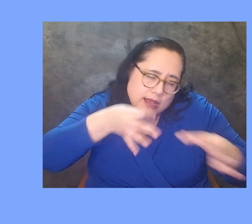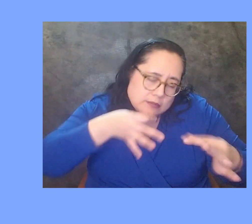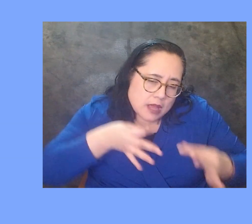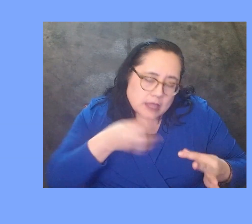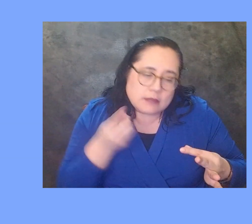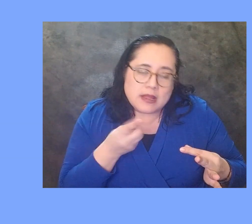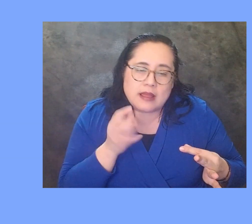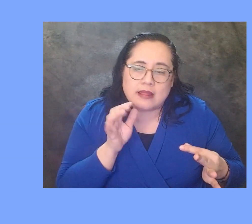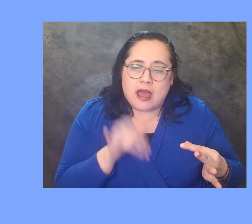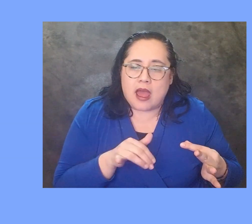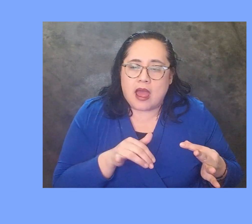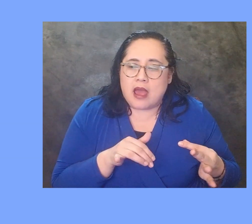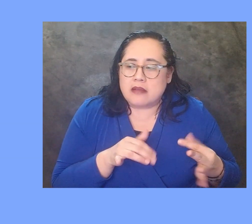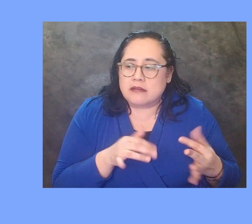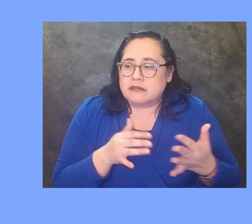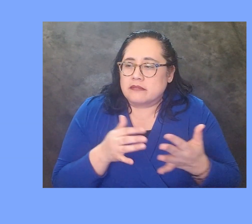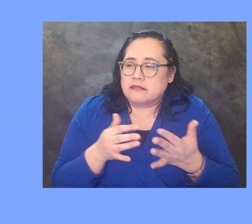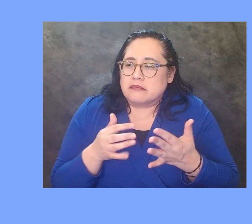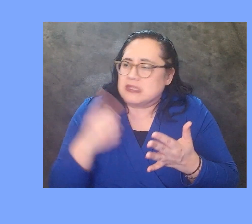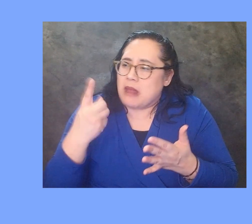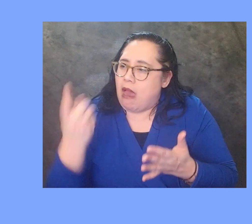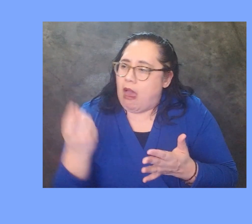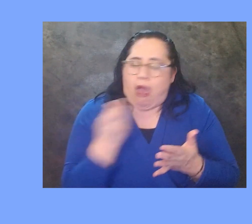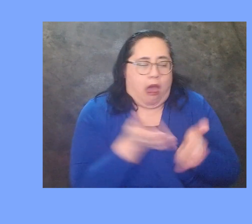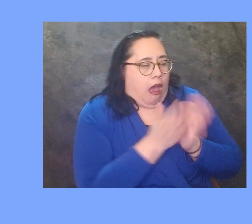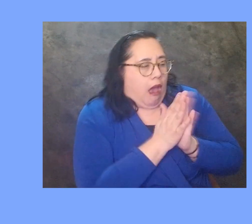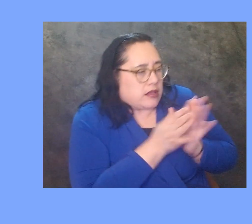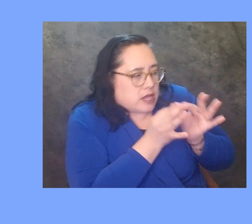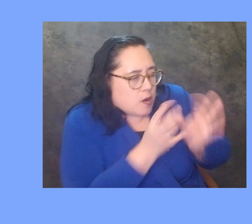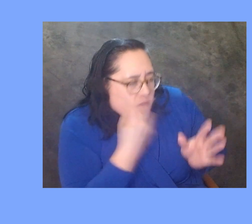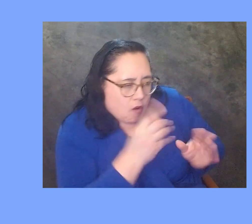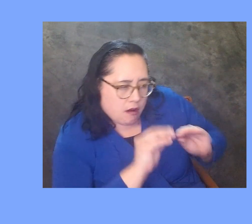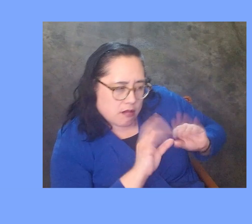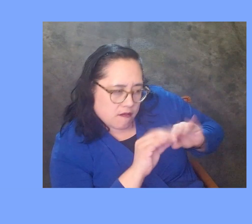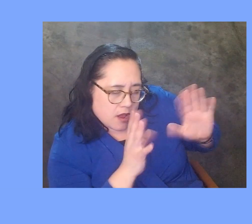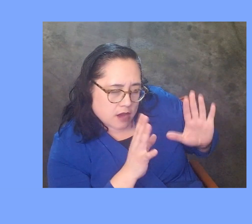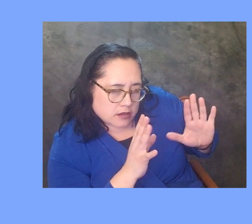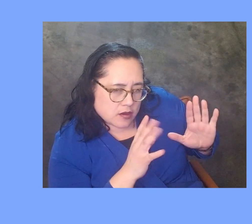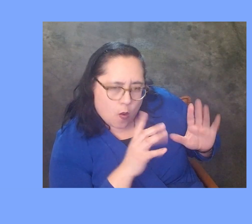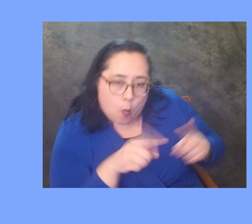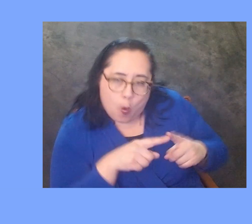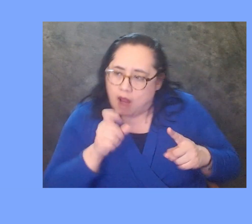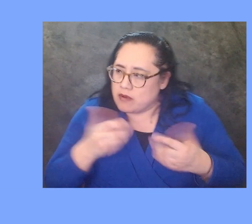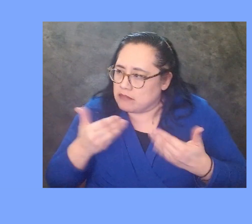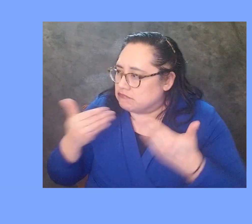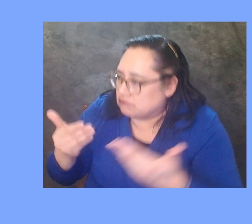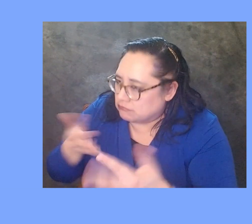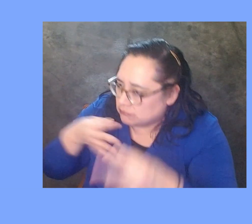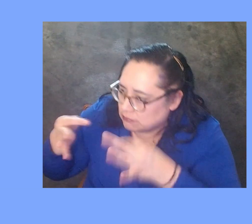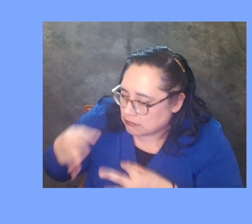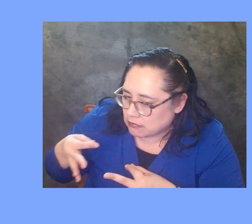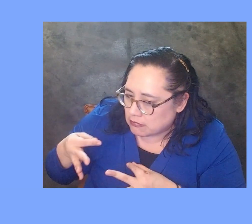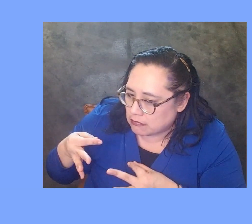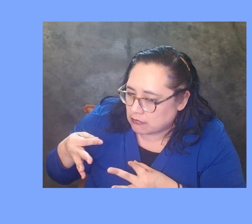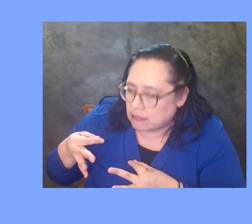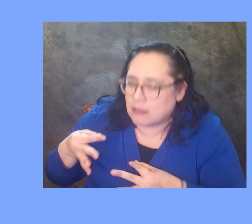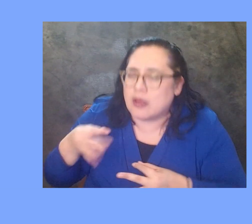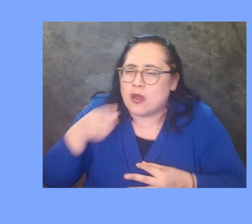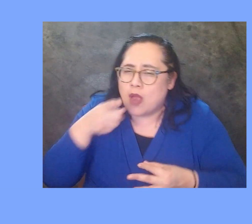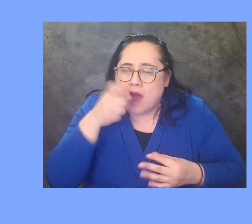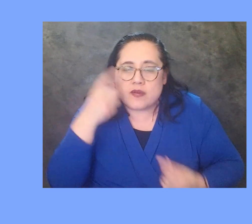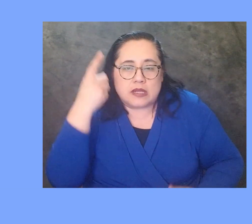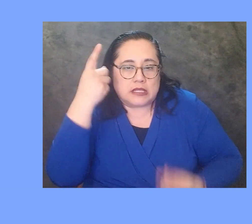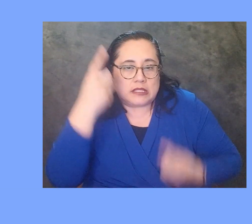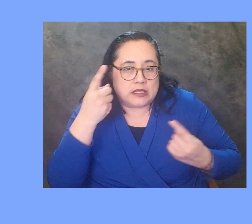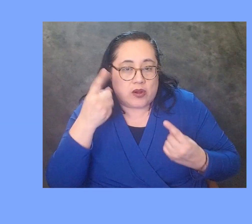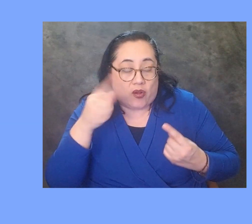approach? When do we have to explain something that perhaps is asked of the interpreter? When do I go ahead and